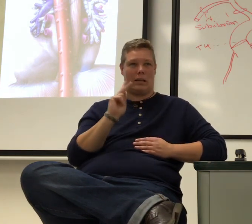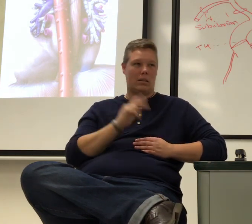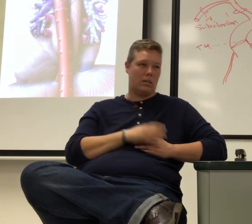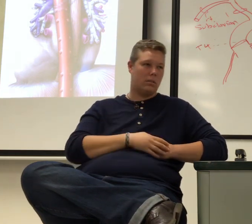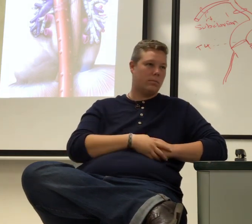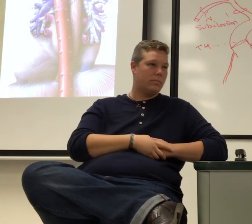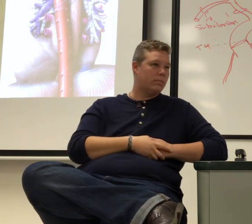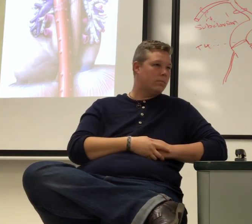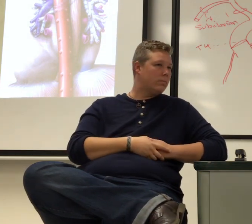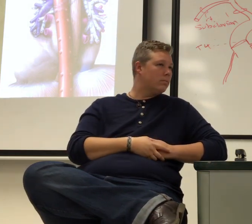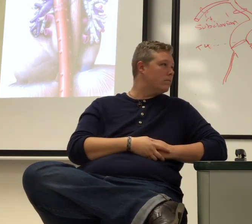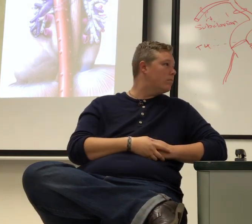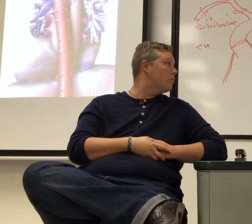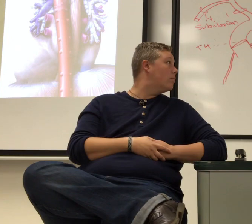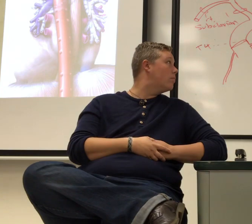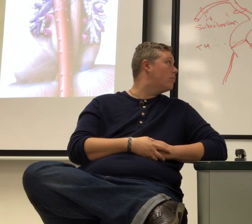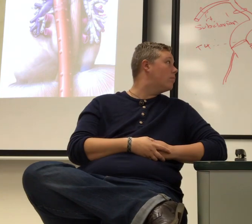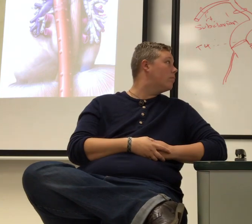arteries.